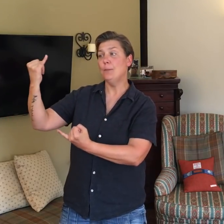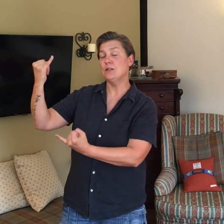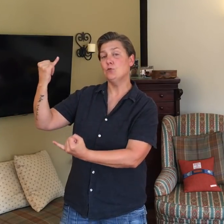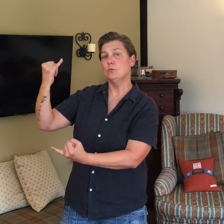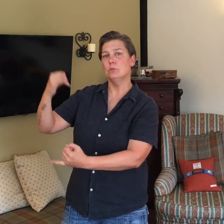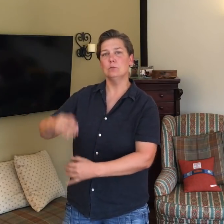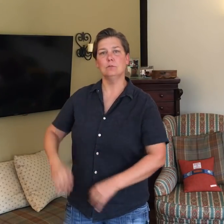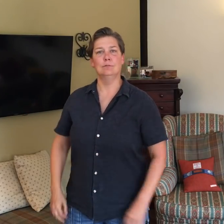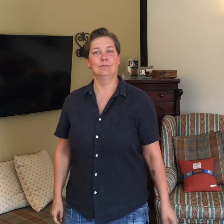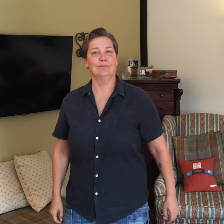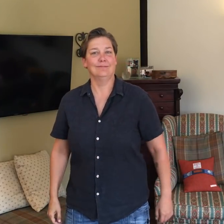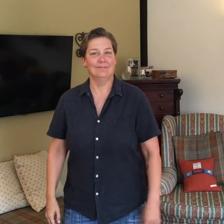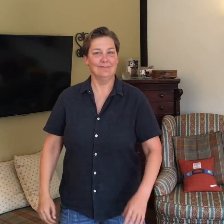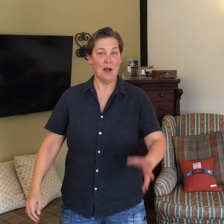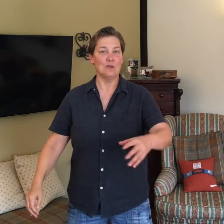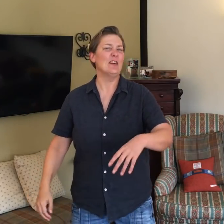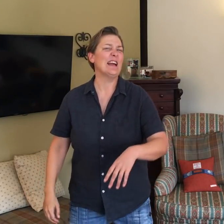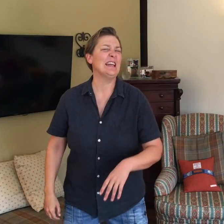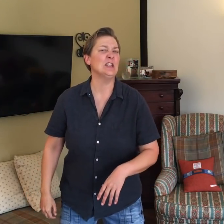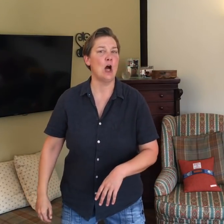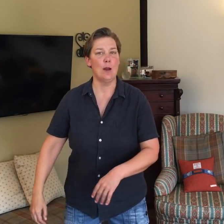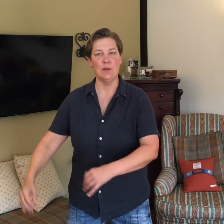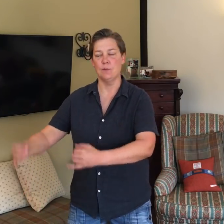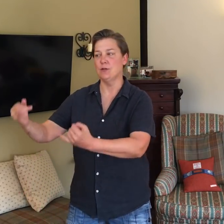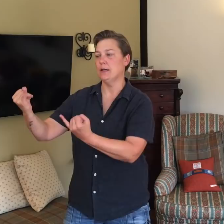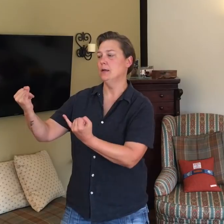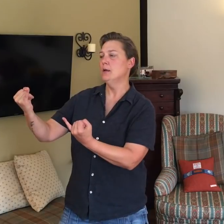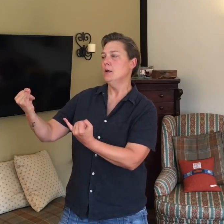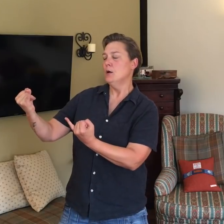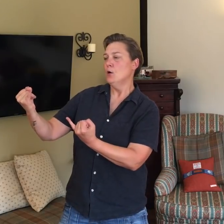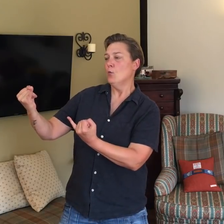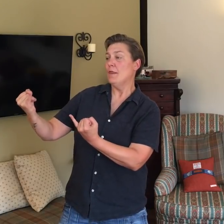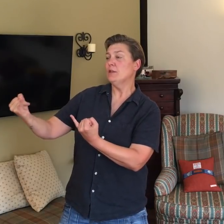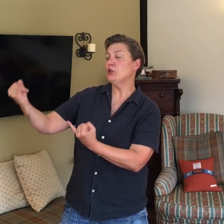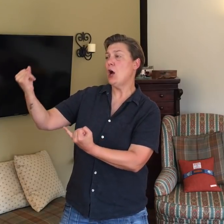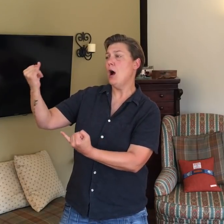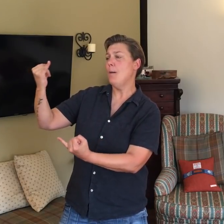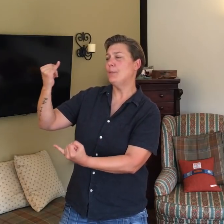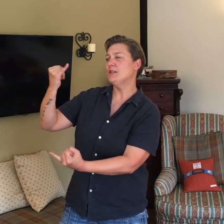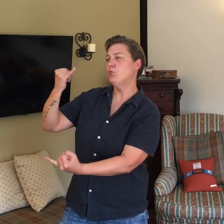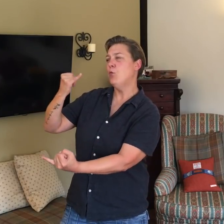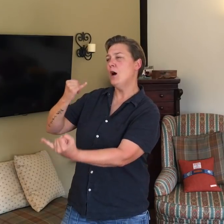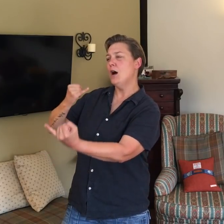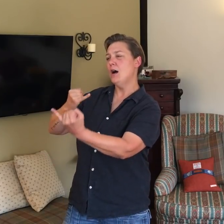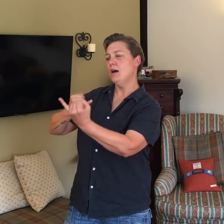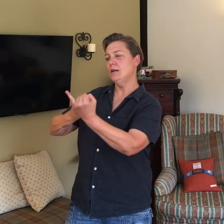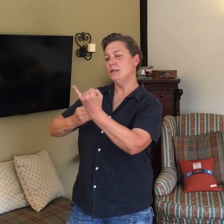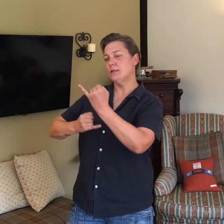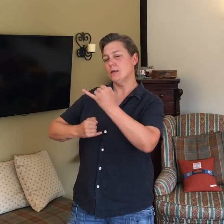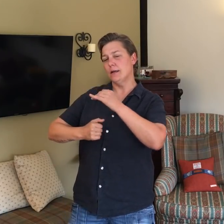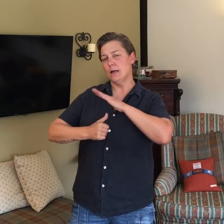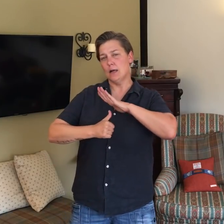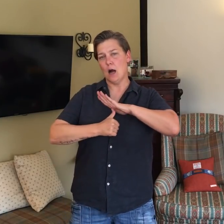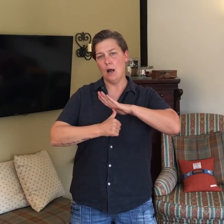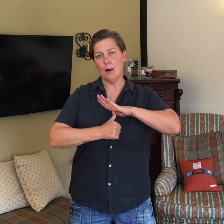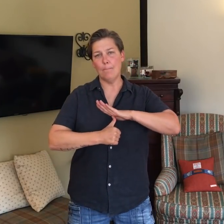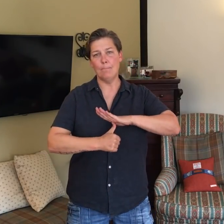sharpest, I'll try that again in time with the music. When the sharpest words gonna cut